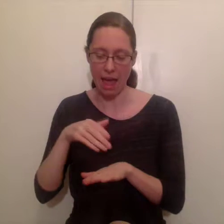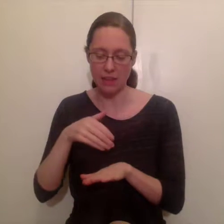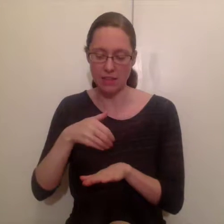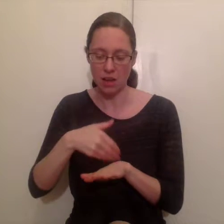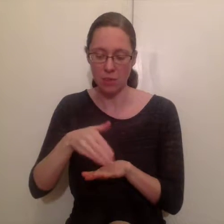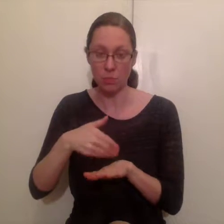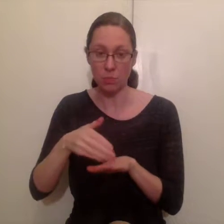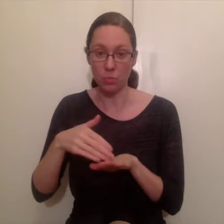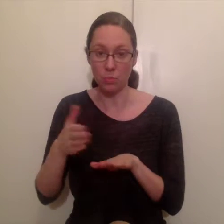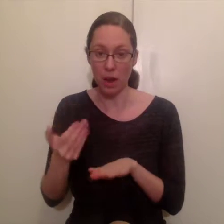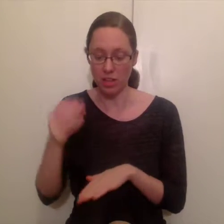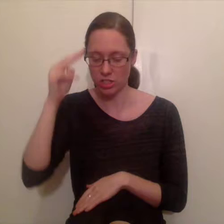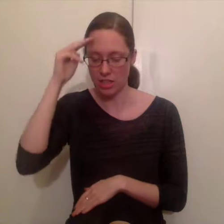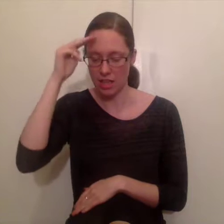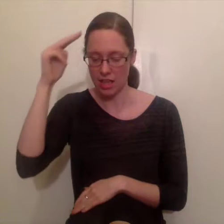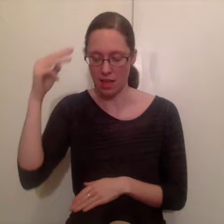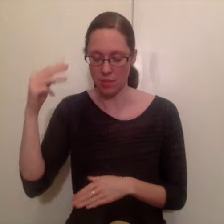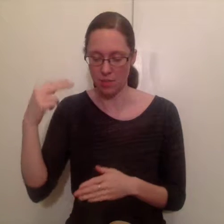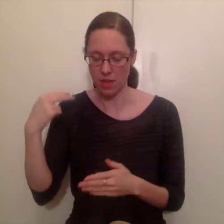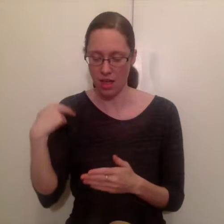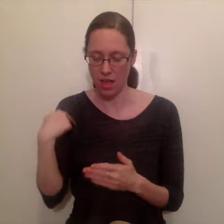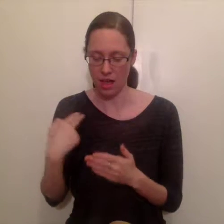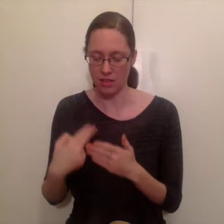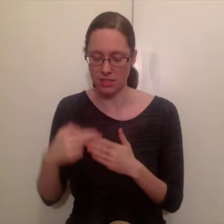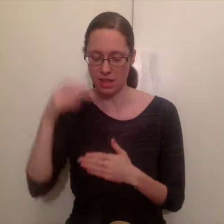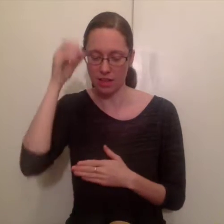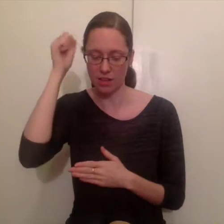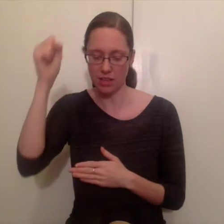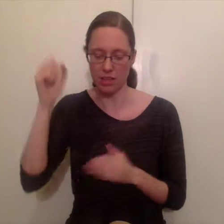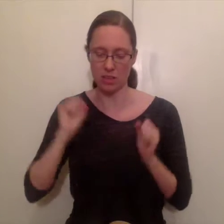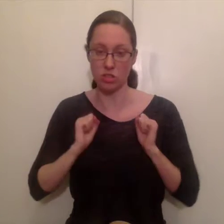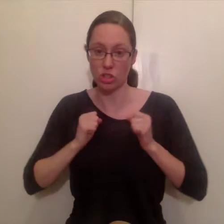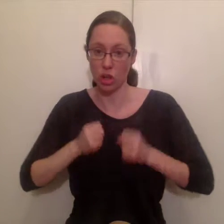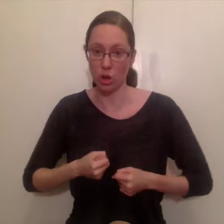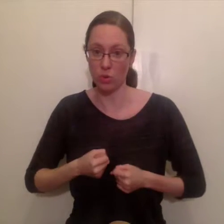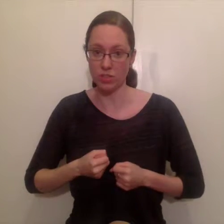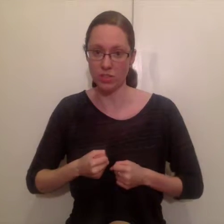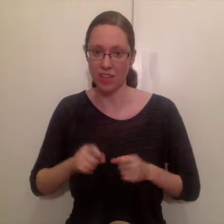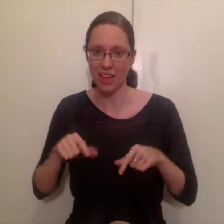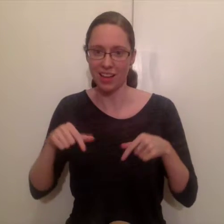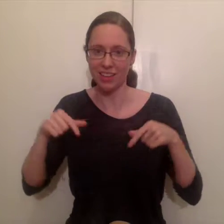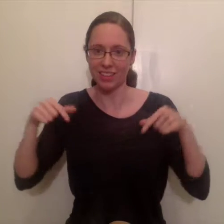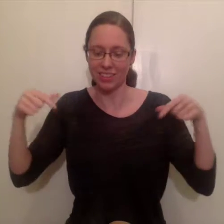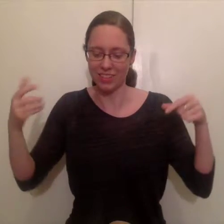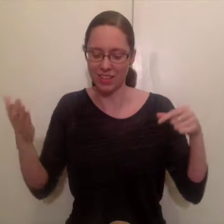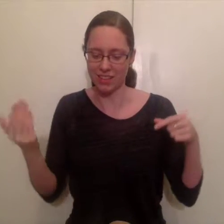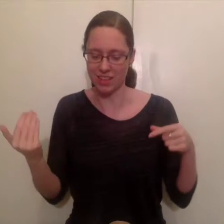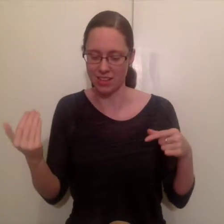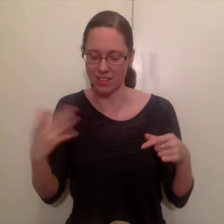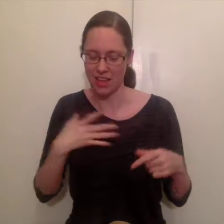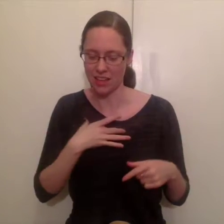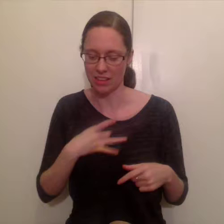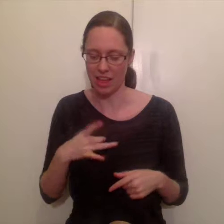and brushed him until his coat glistened